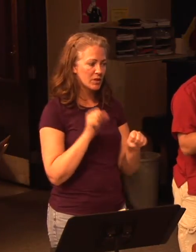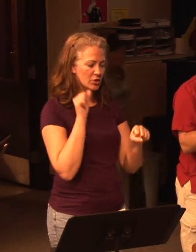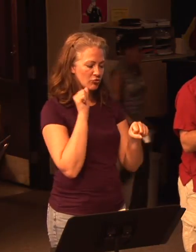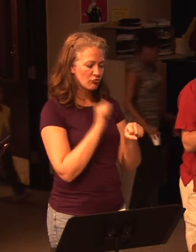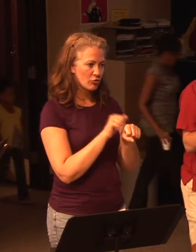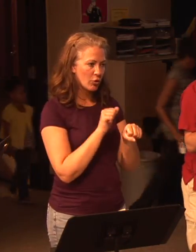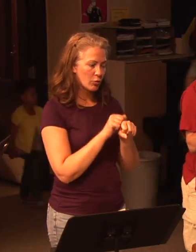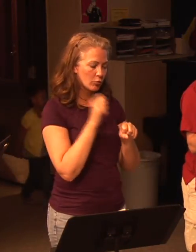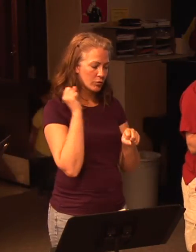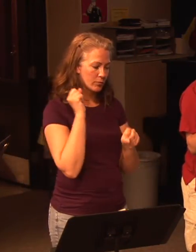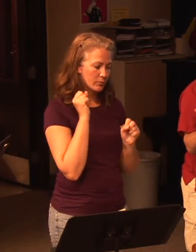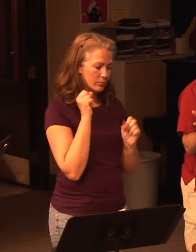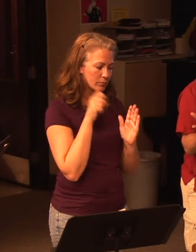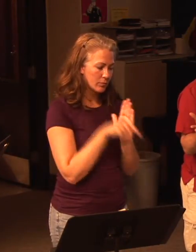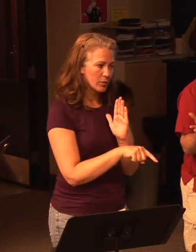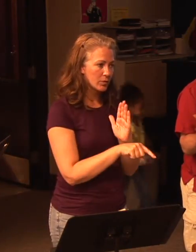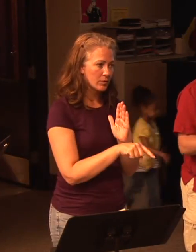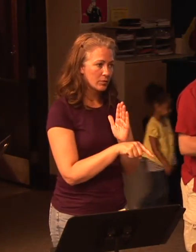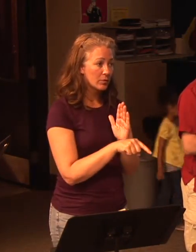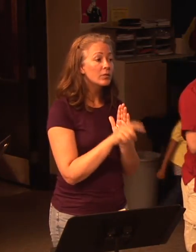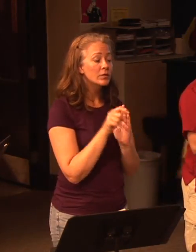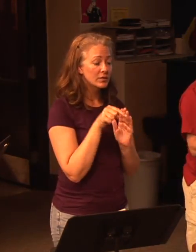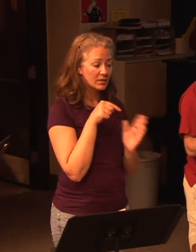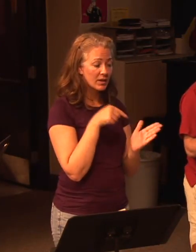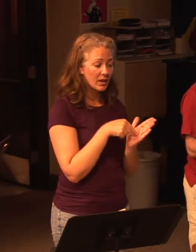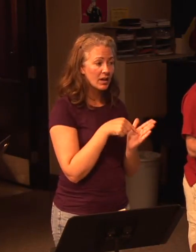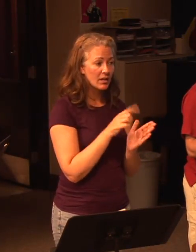And what does Jesus say?